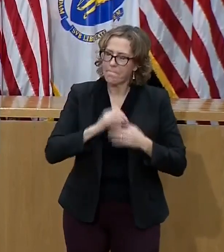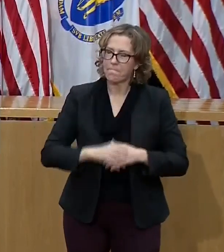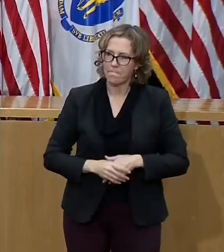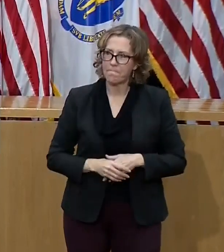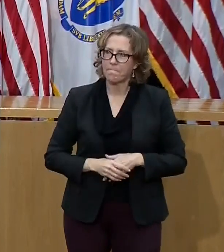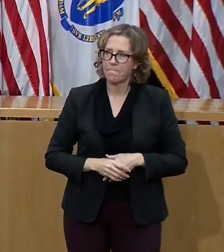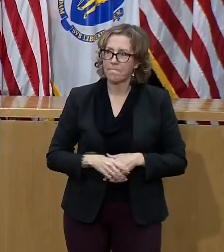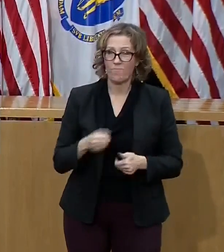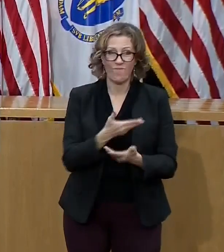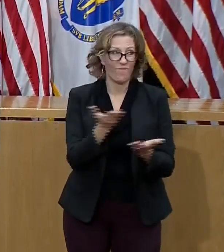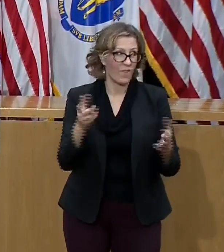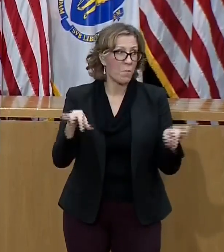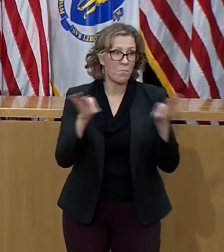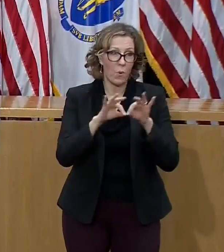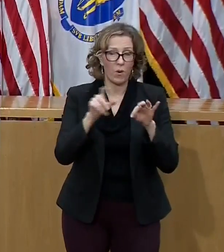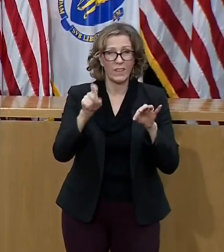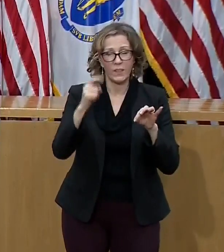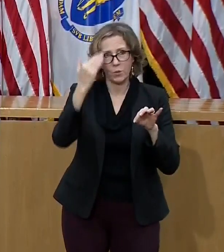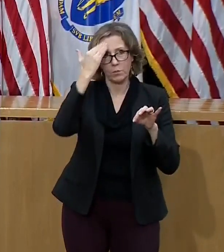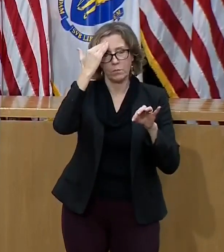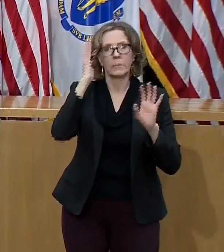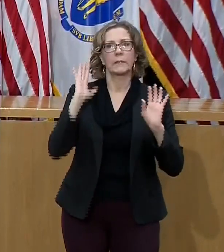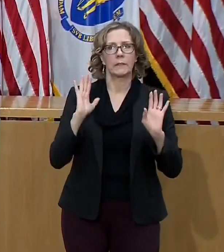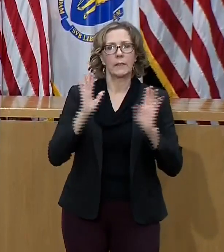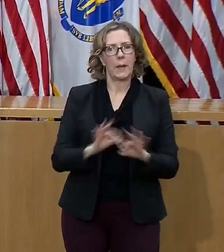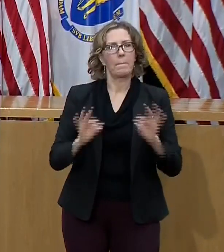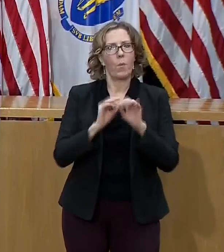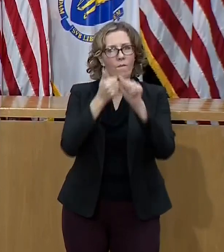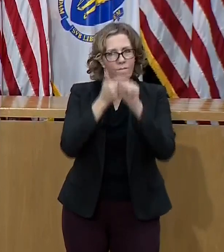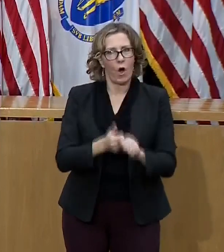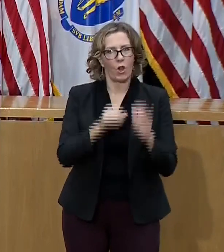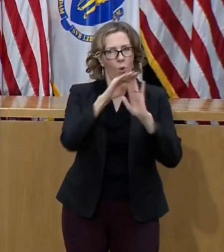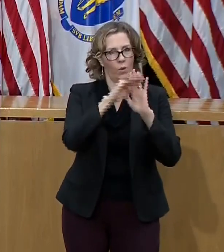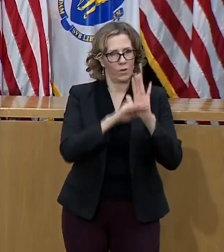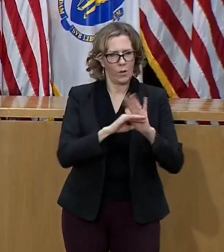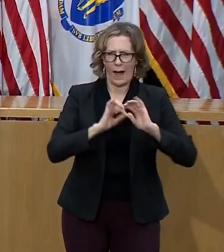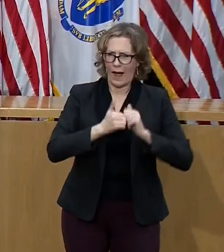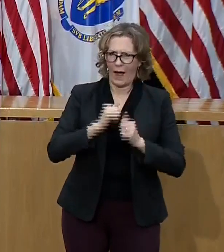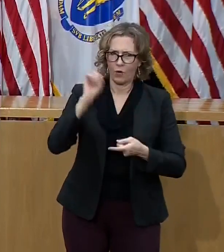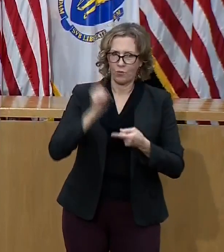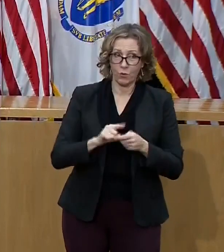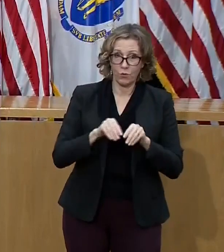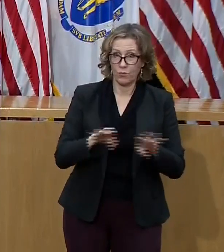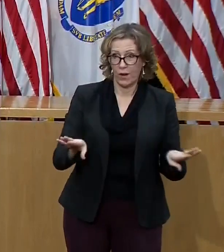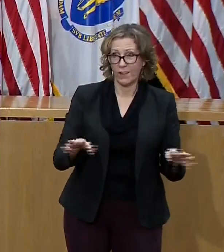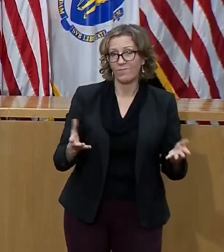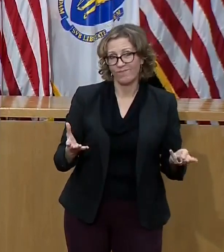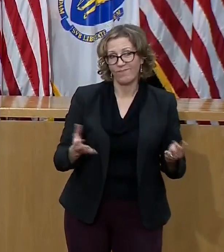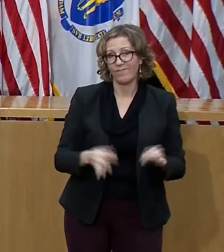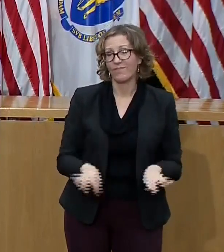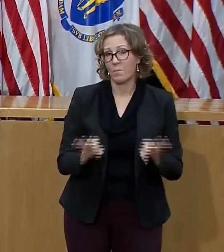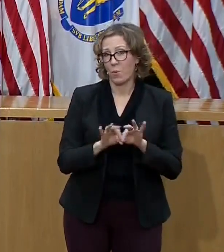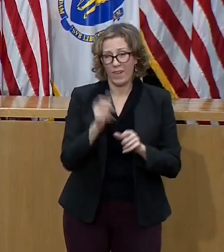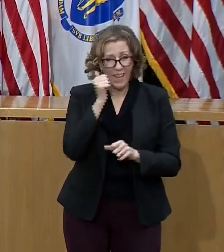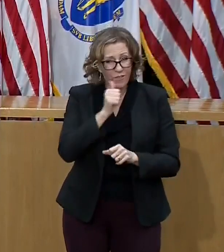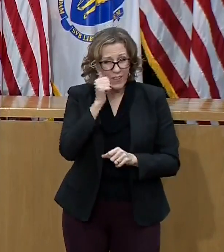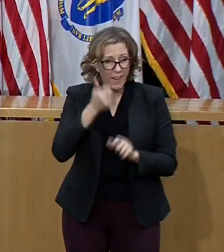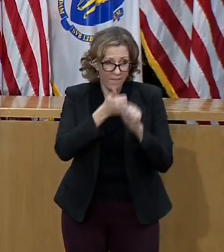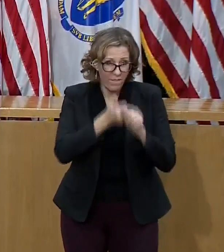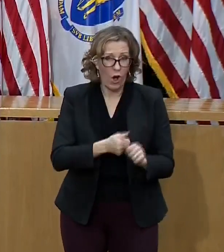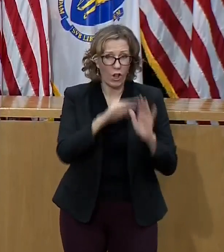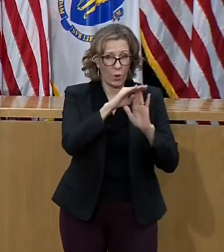understand that it's important for us to do the things that stop the spread here in the Commonwealth every single day,